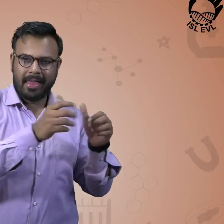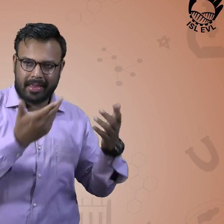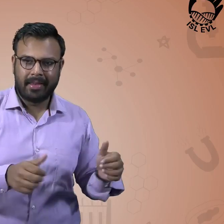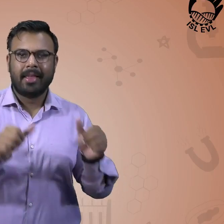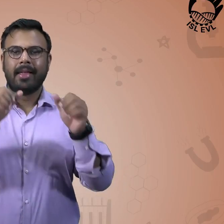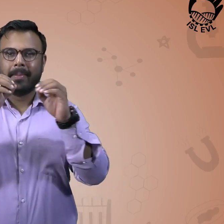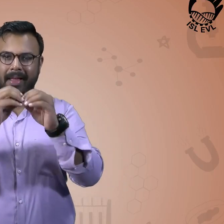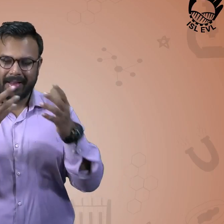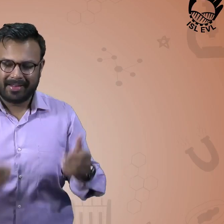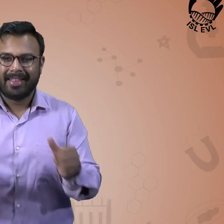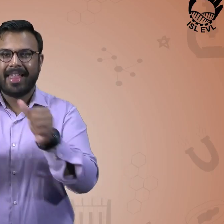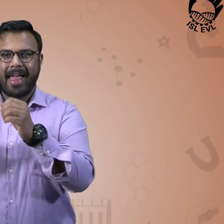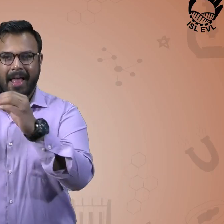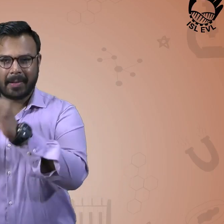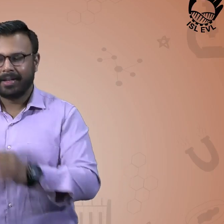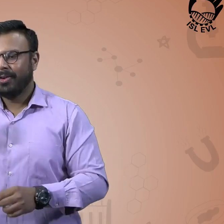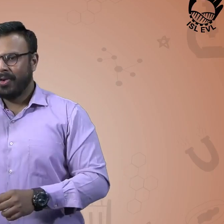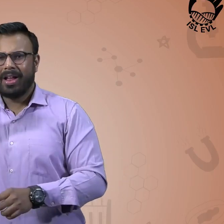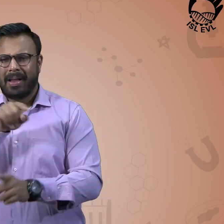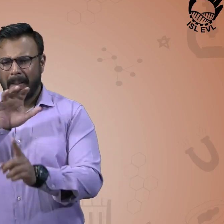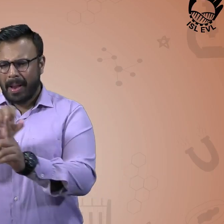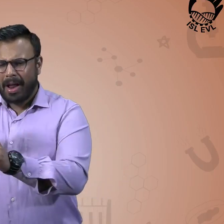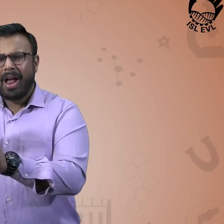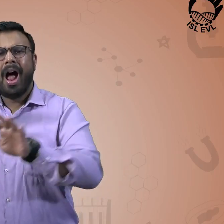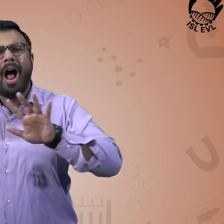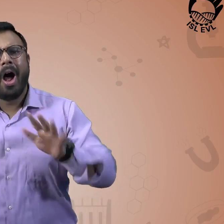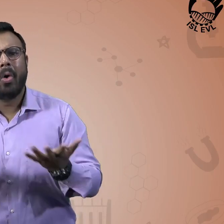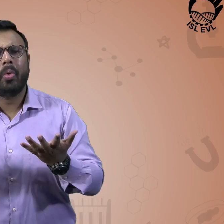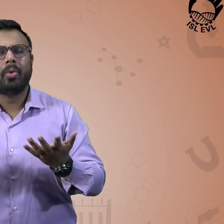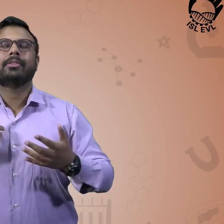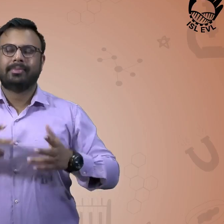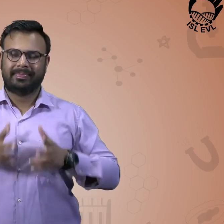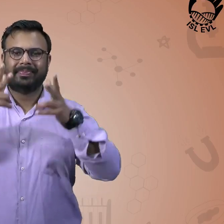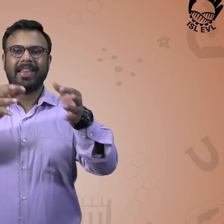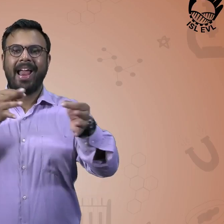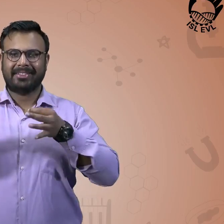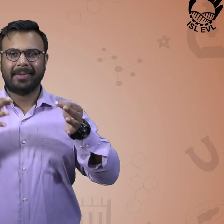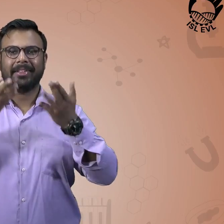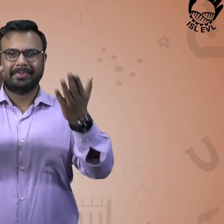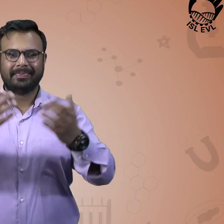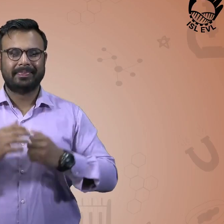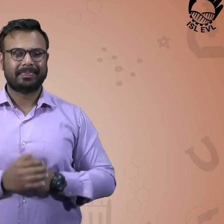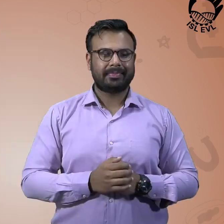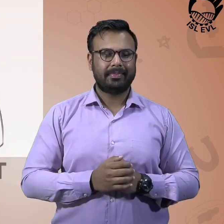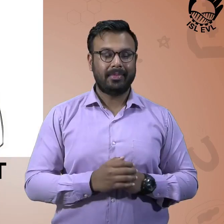figure out who has AB, or O type blood? Let me explain.